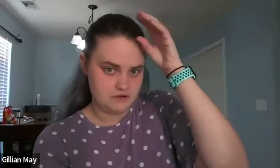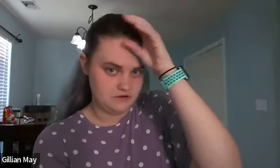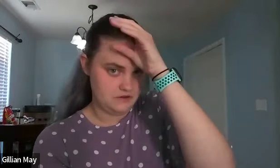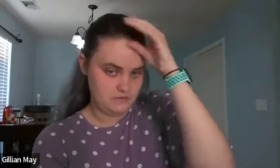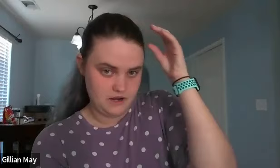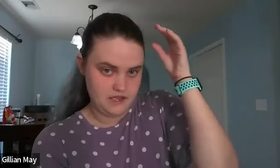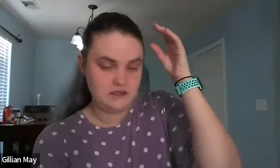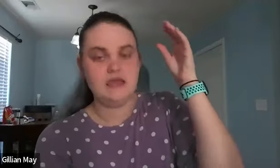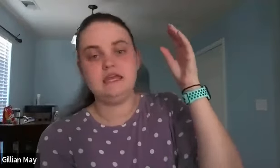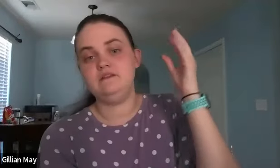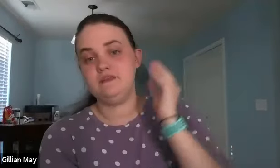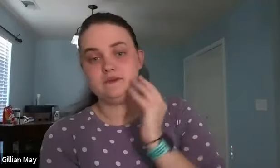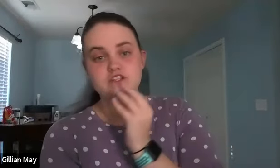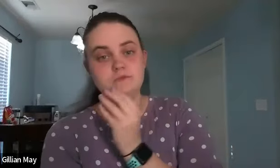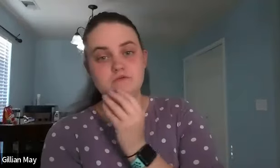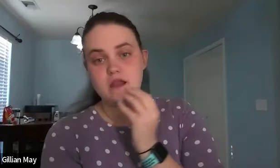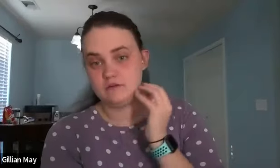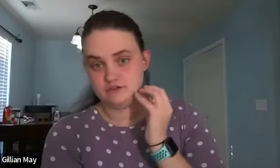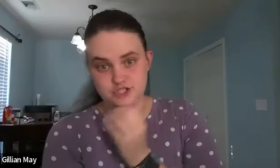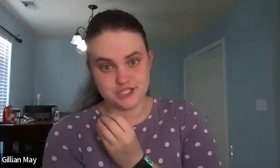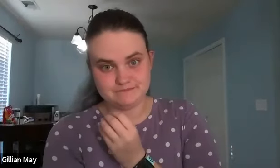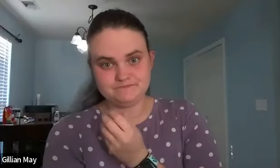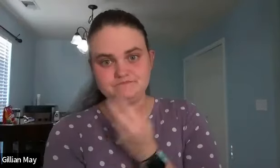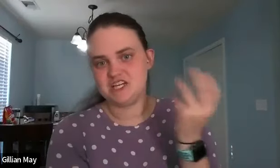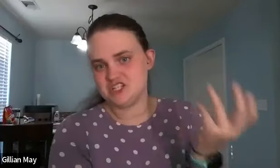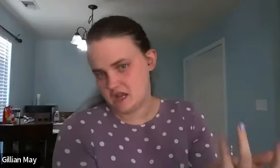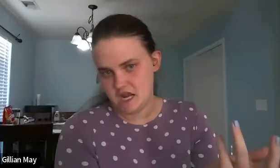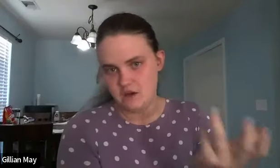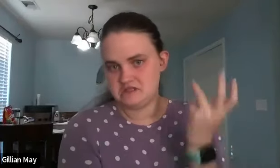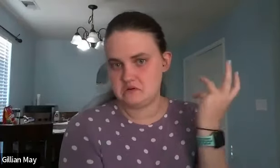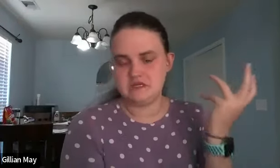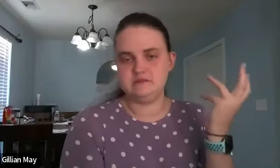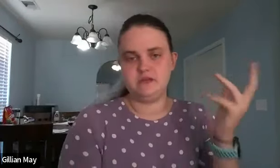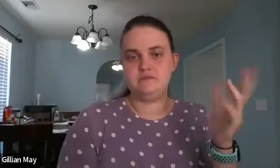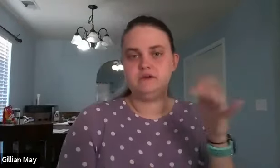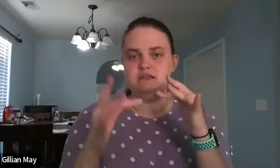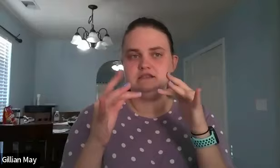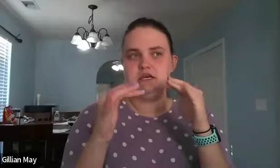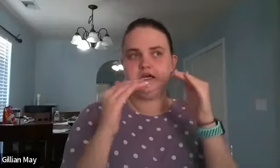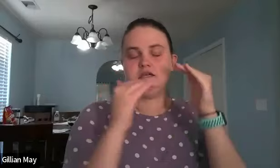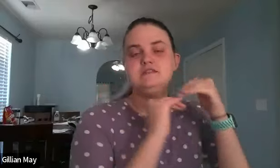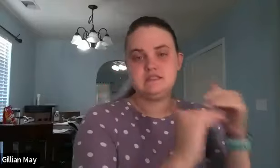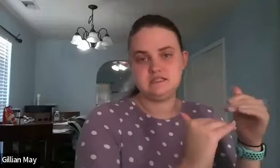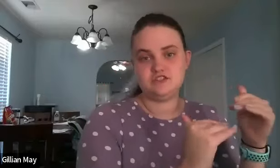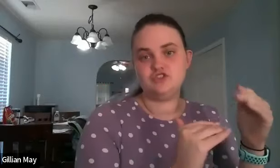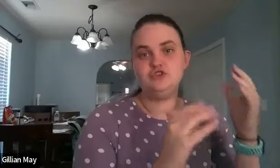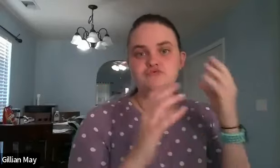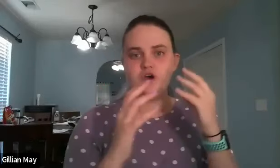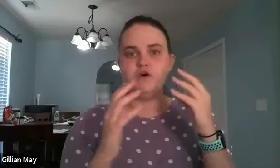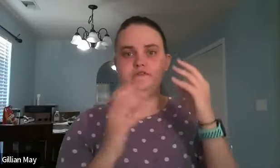our forehead. Any female is going to be right around our chin. That's just kind of how it's always been, but it's consistent. So if you're